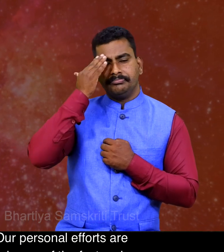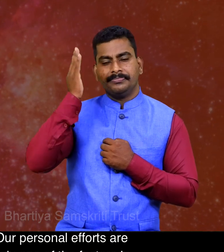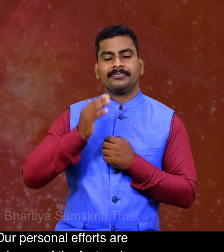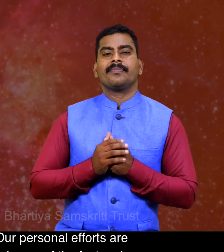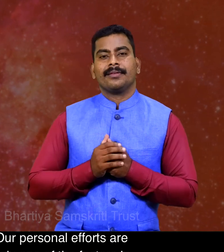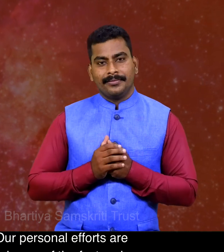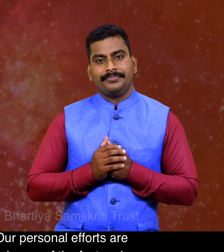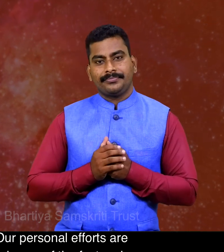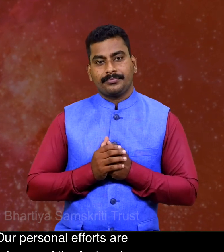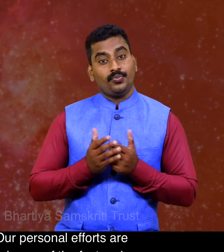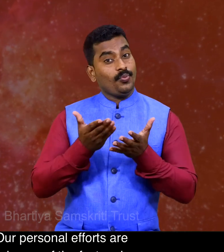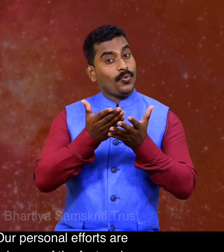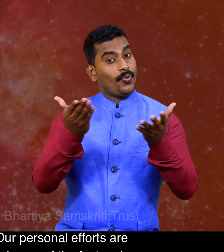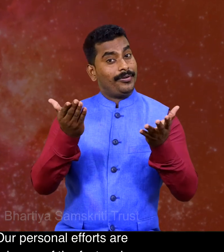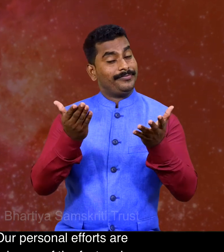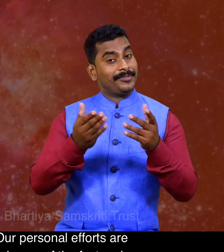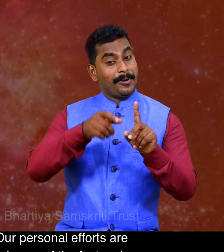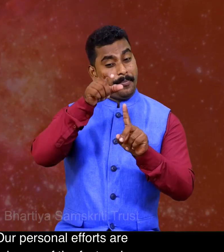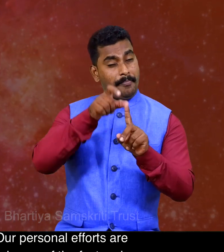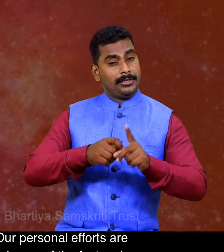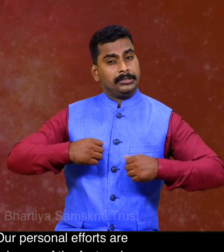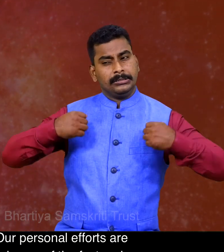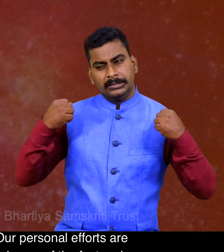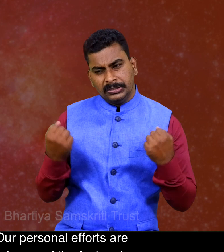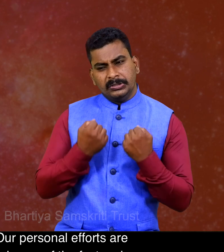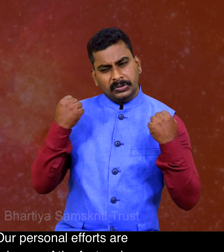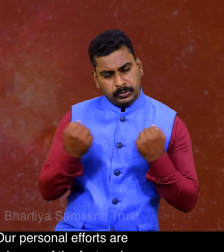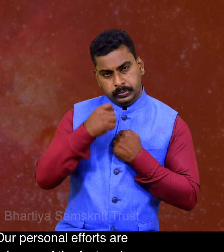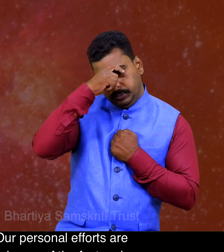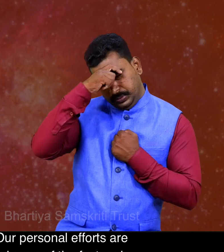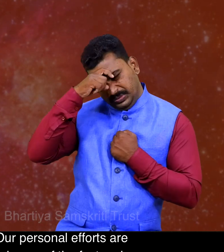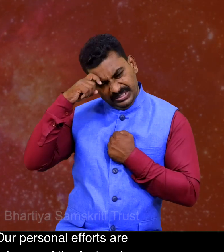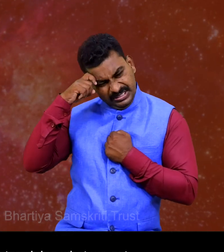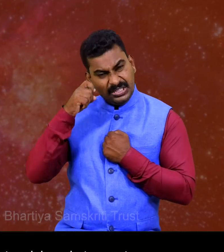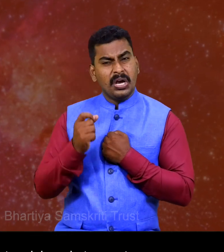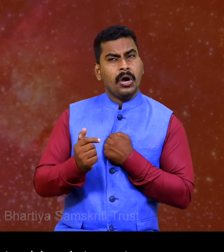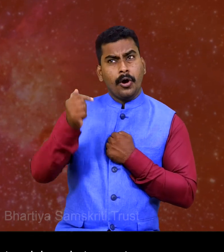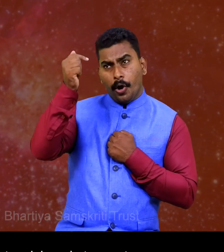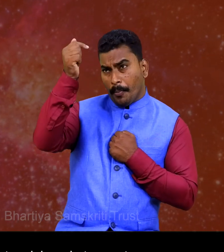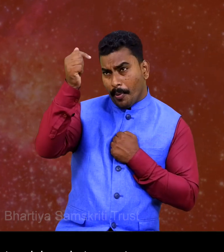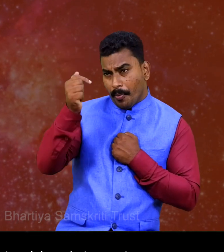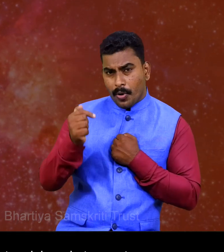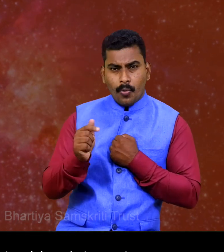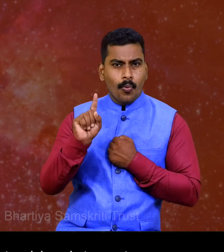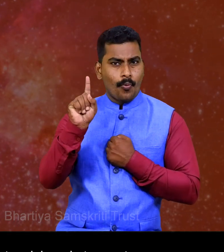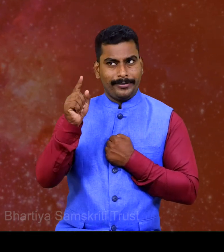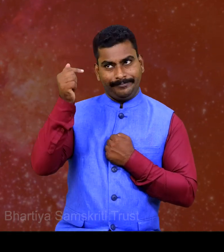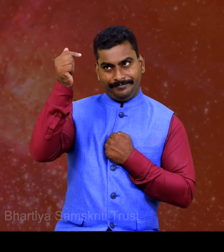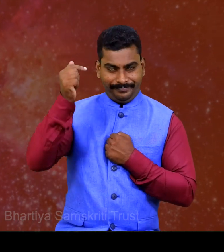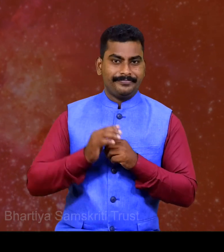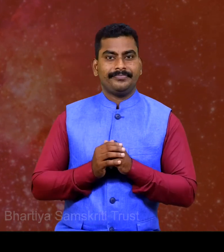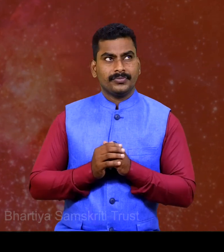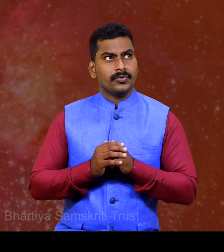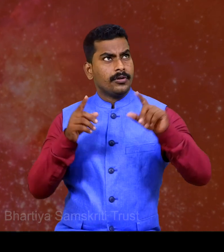Our personal efforts are only one of the factors in determining what we get.